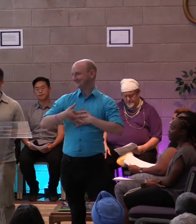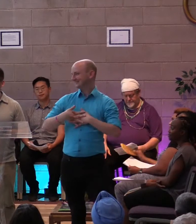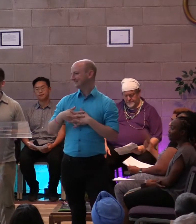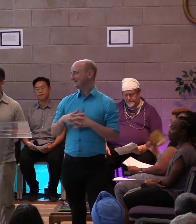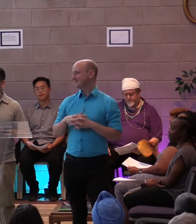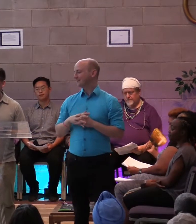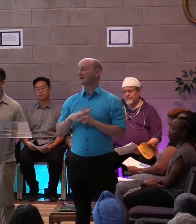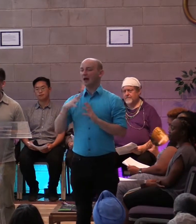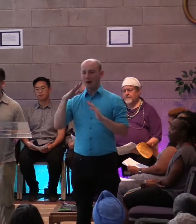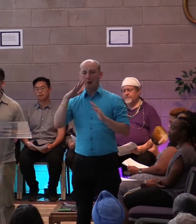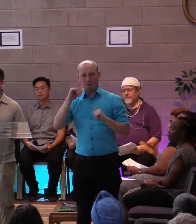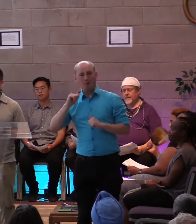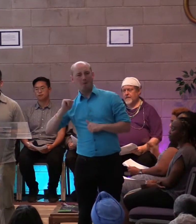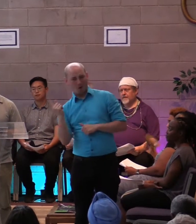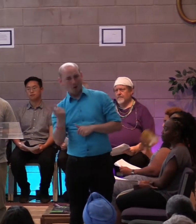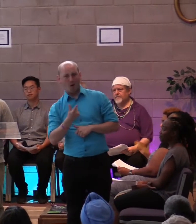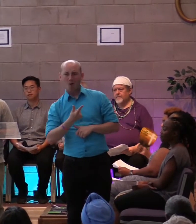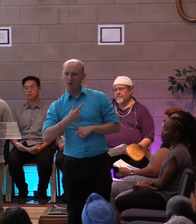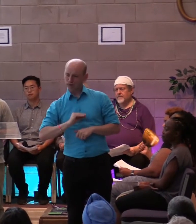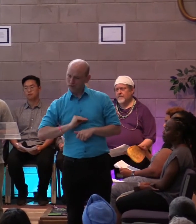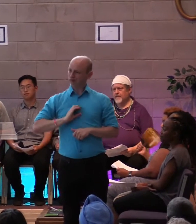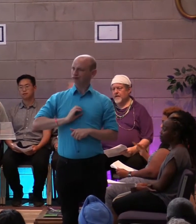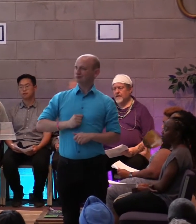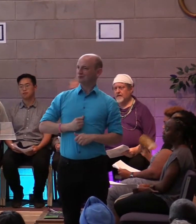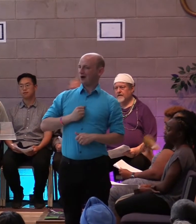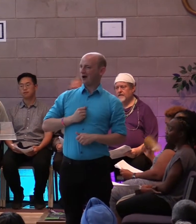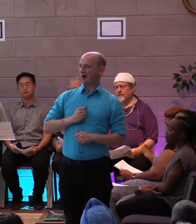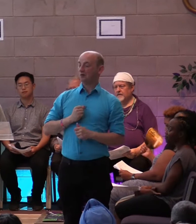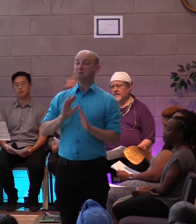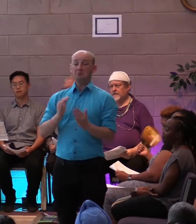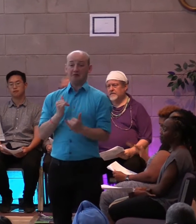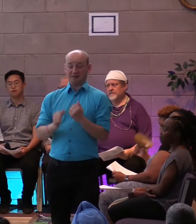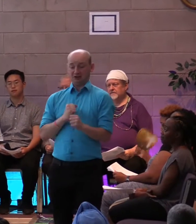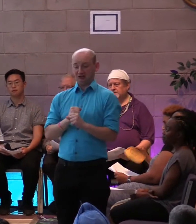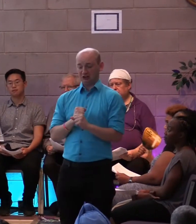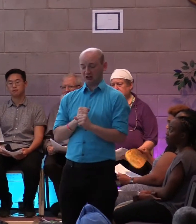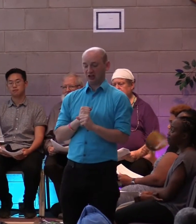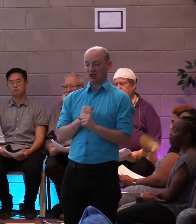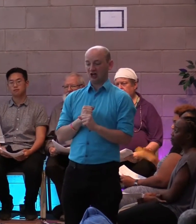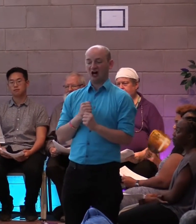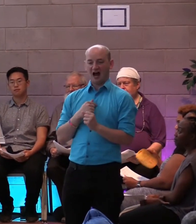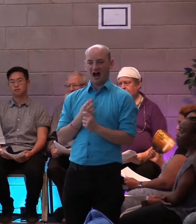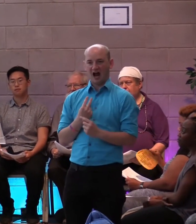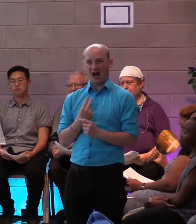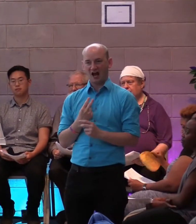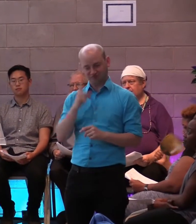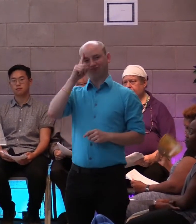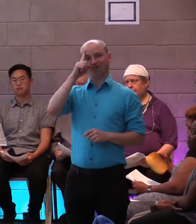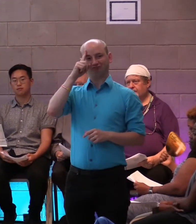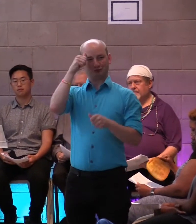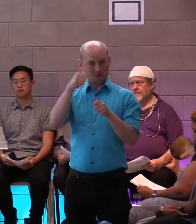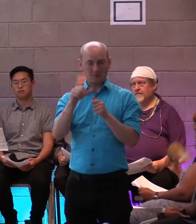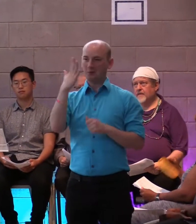I hope everyone in this room does. And this year, specifically for me, I was reminded why we celebrate Pride every